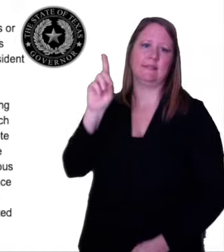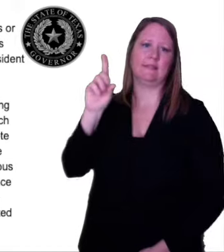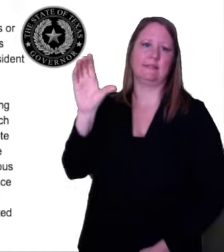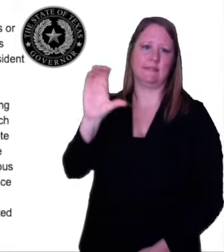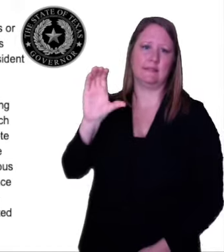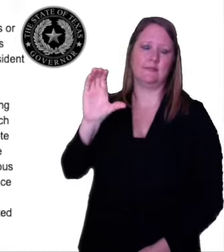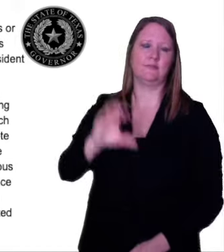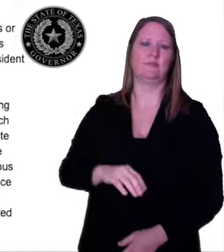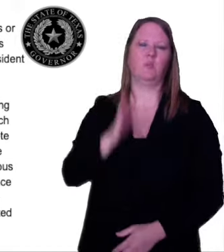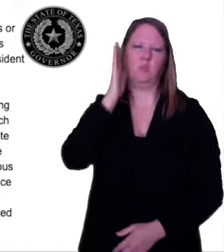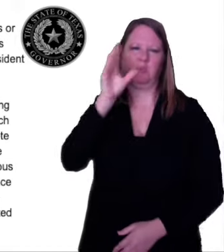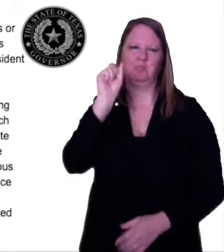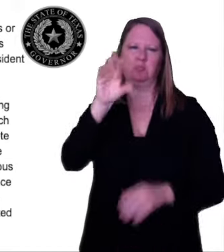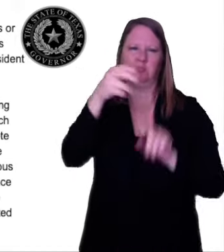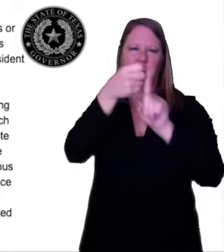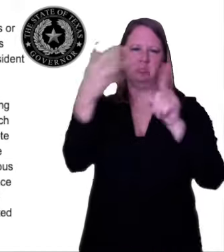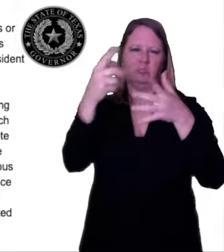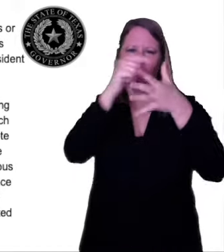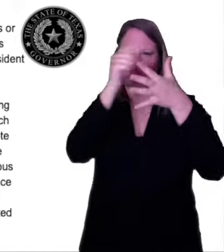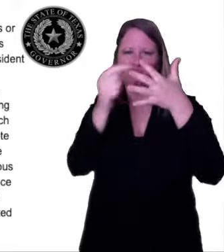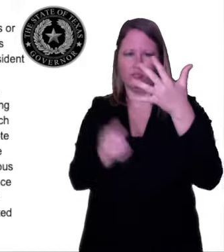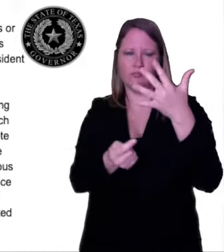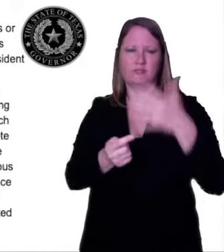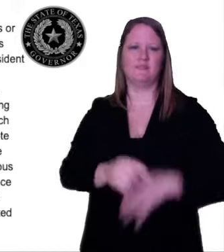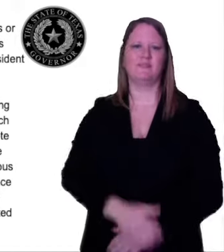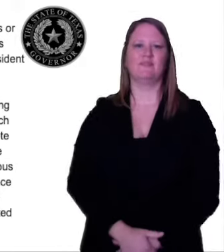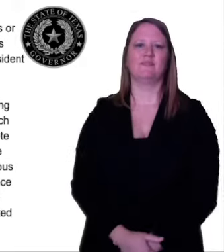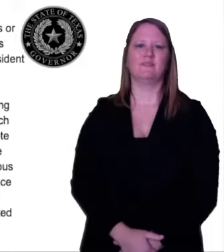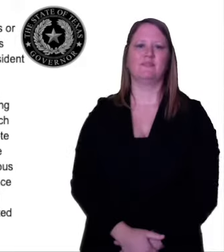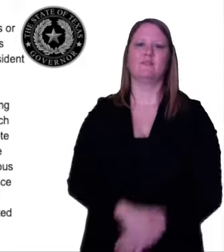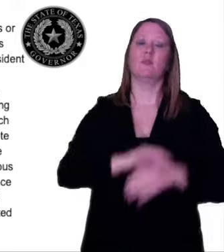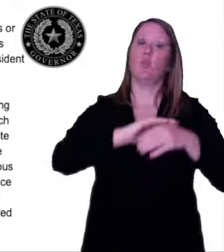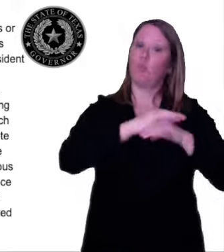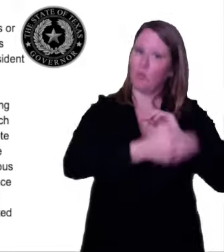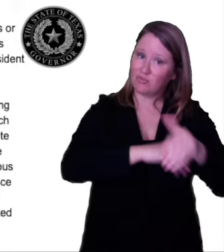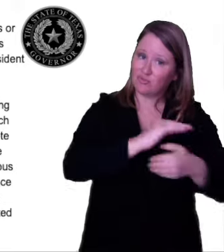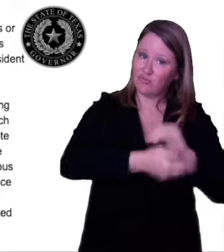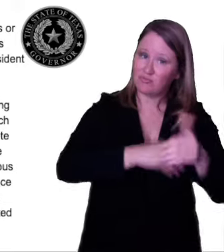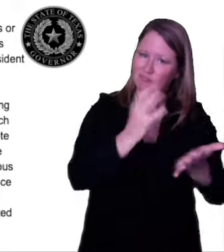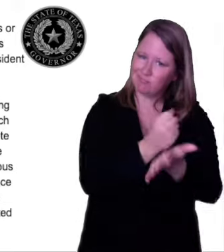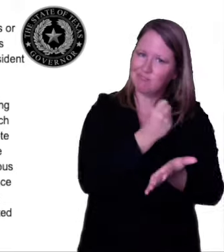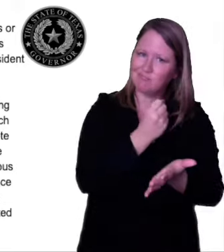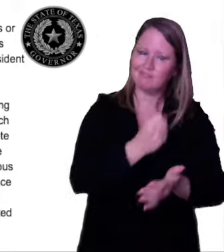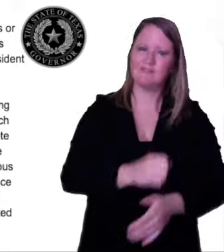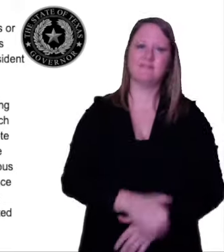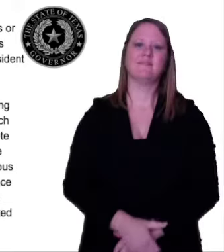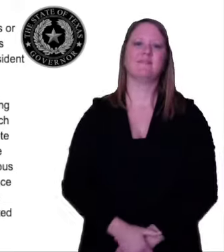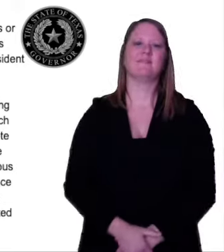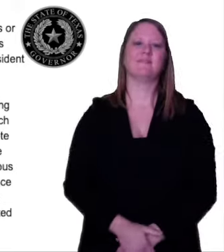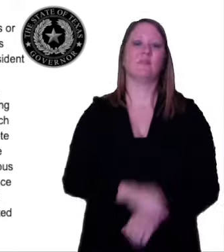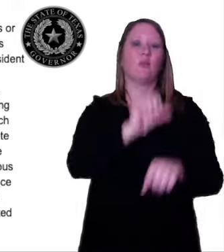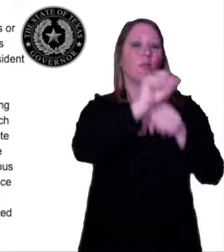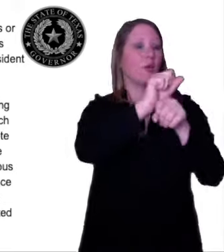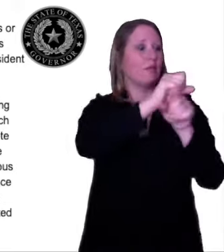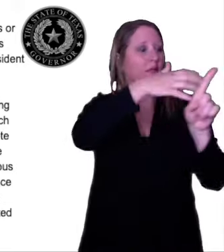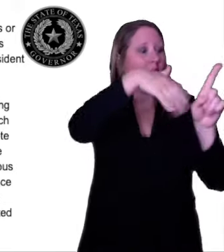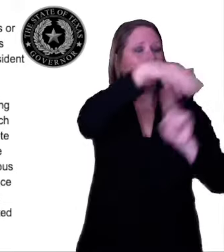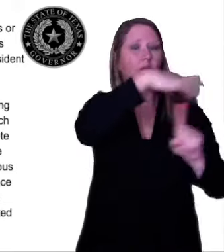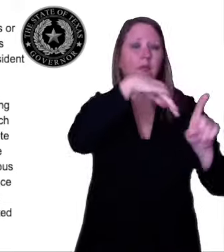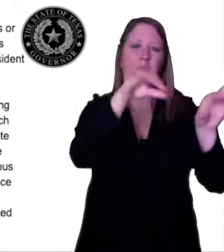the President and the CDC by practicing good hygiene, environmental cleanliness, and